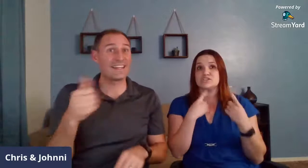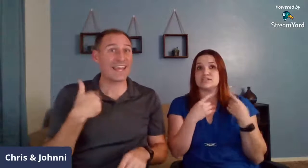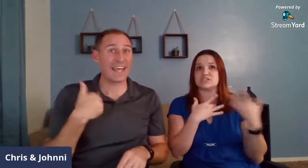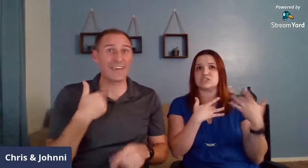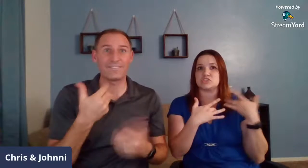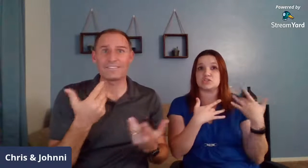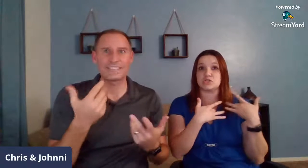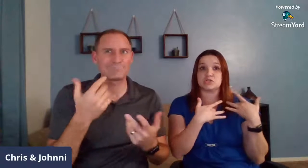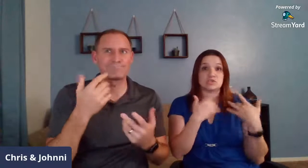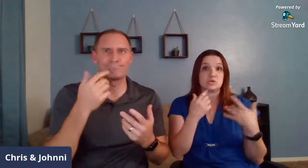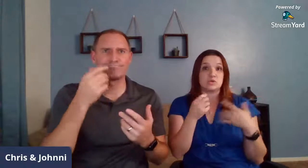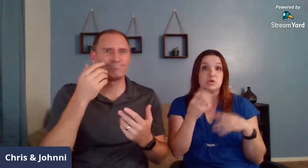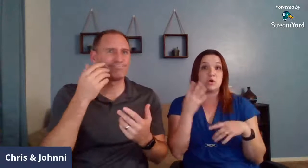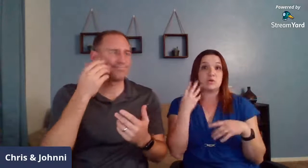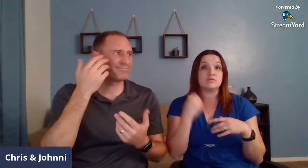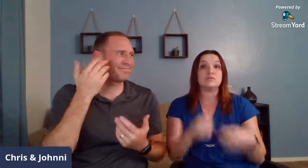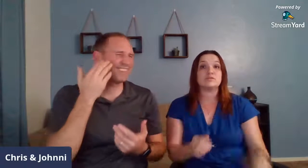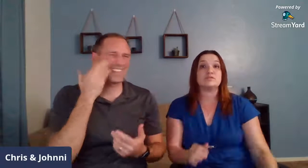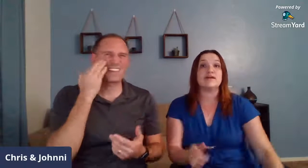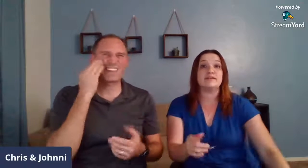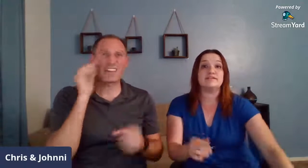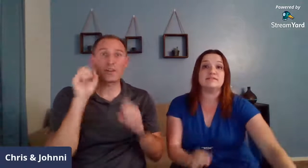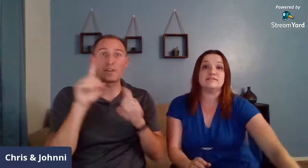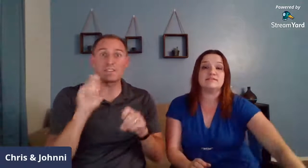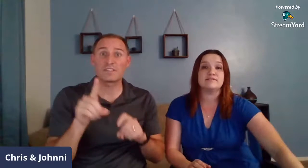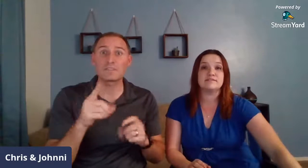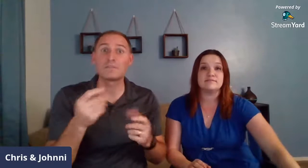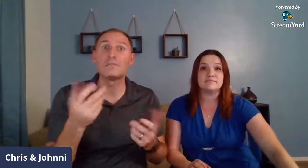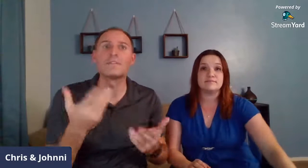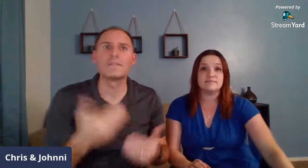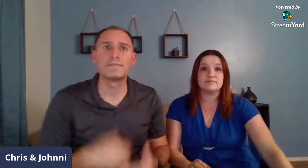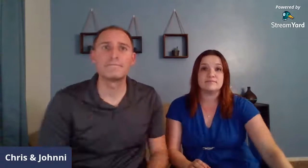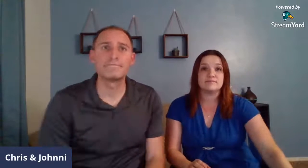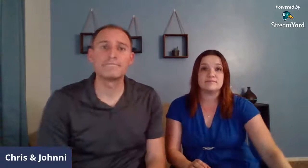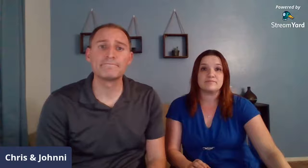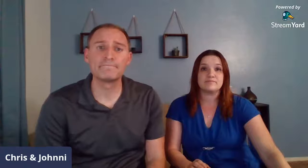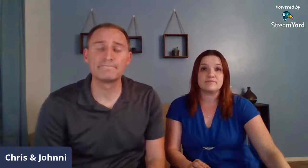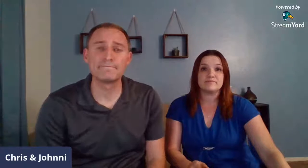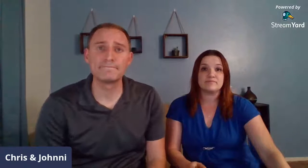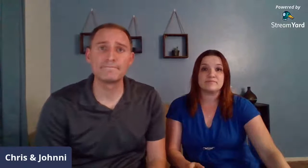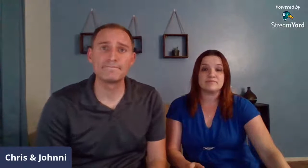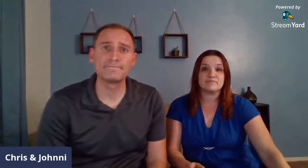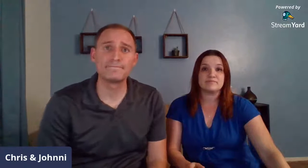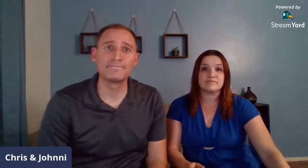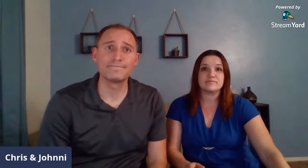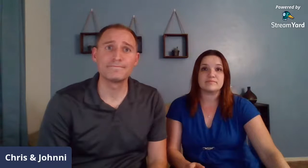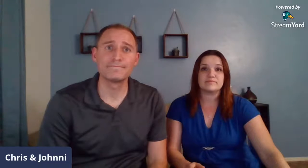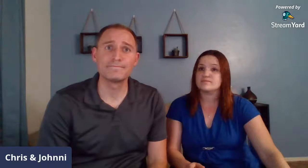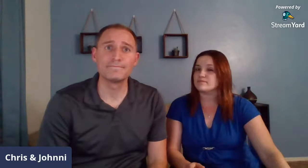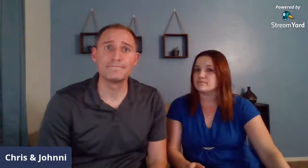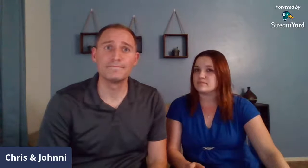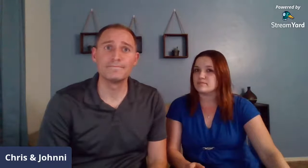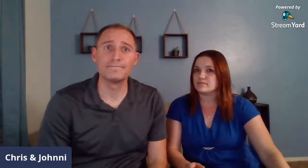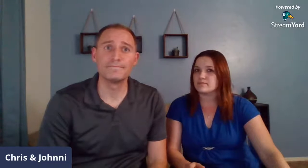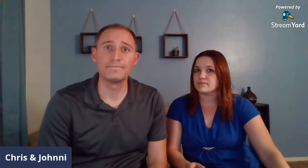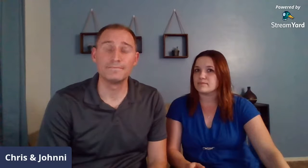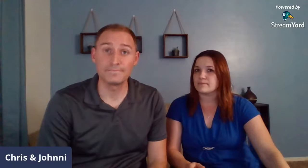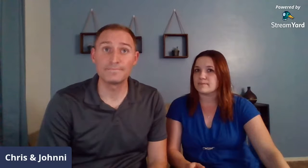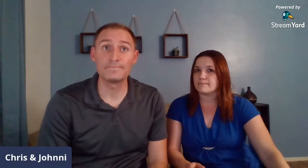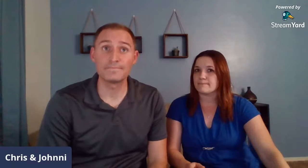questions, concerns, or your own? Go ahead. I have a question. In regards to the practice, I was